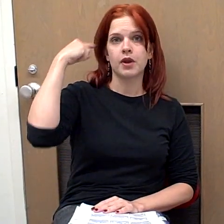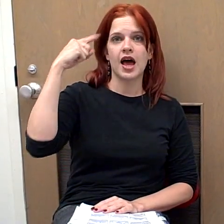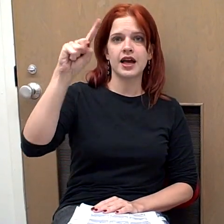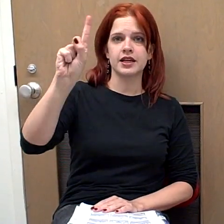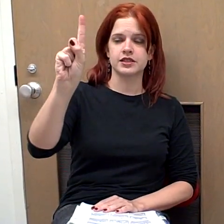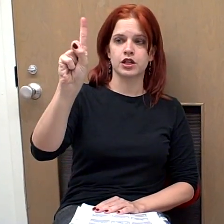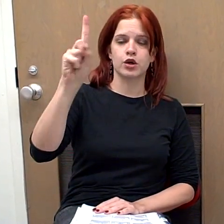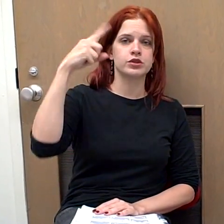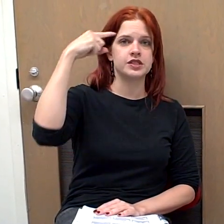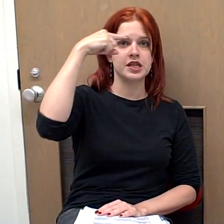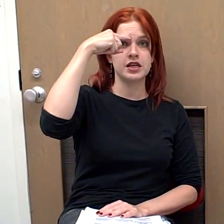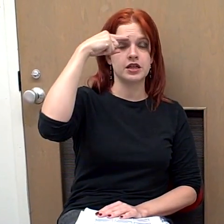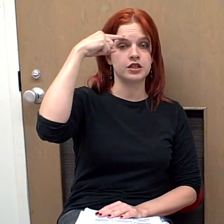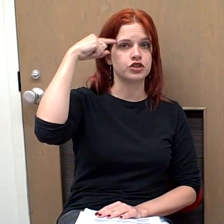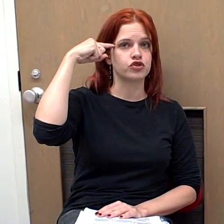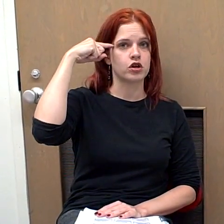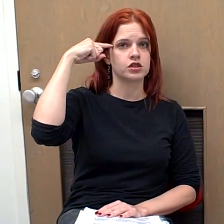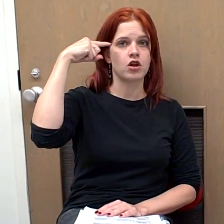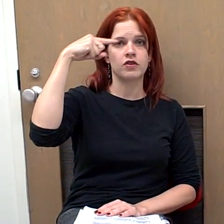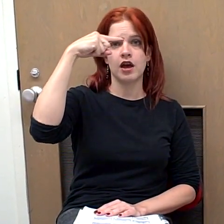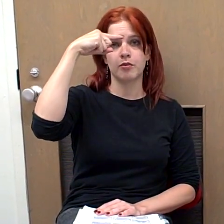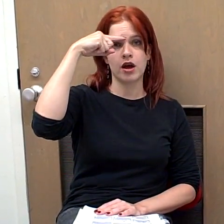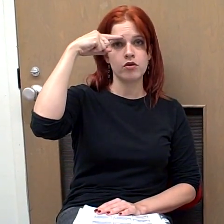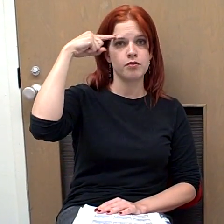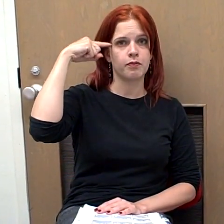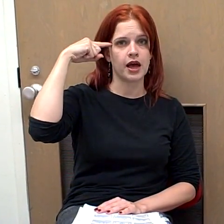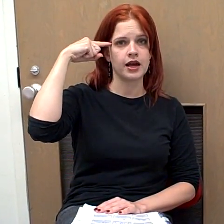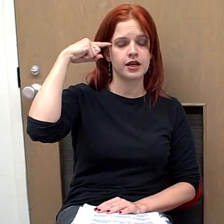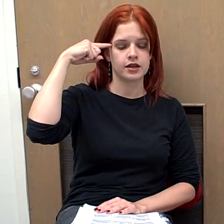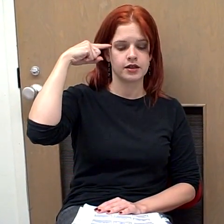Black is a closed D and it just draws along the eyebrow. Black.